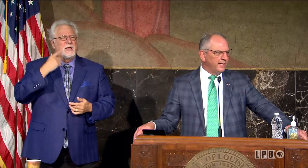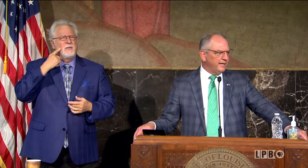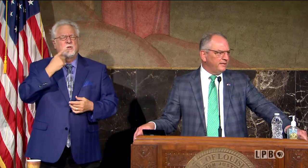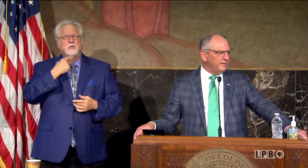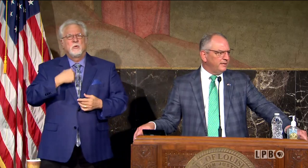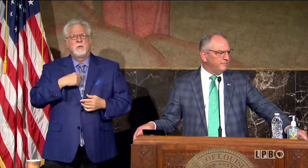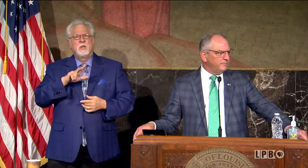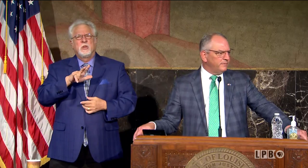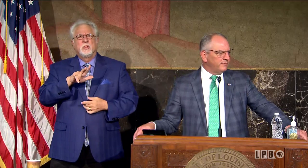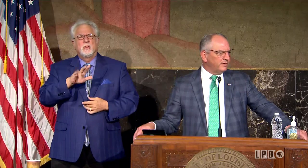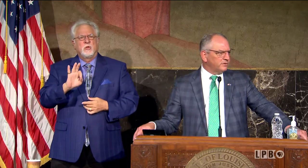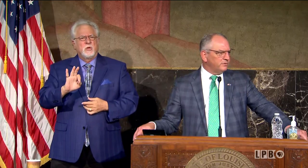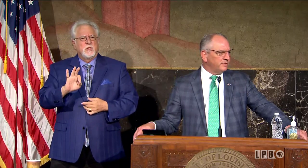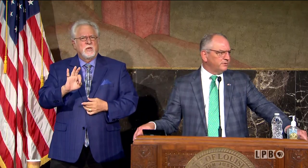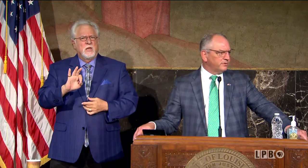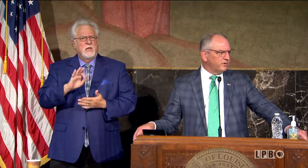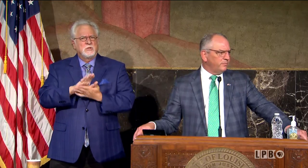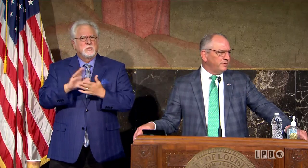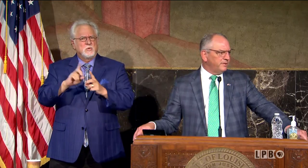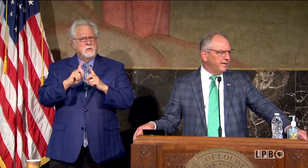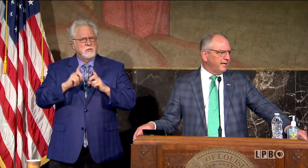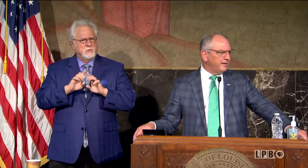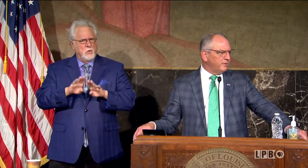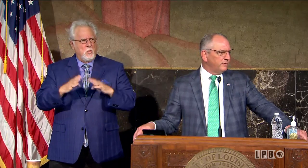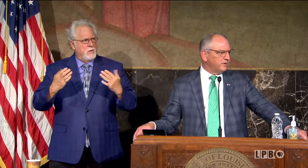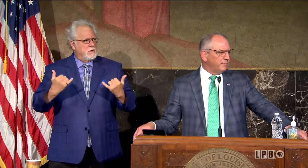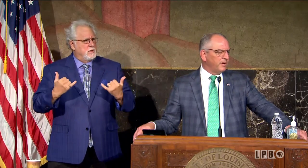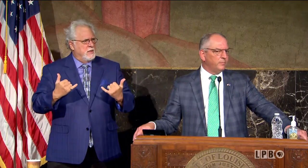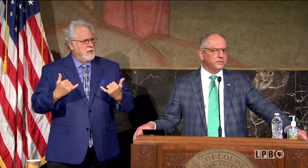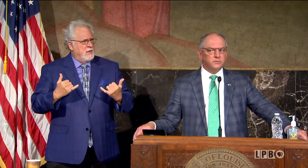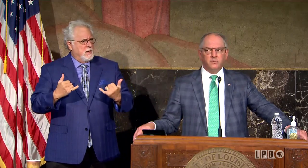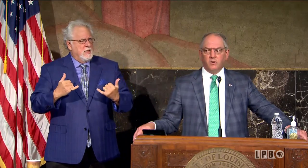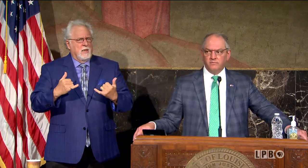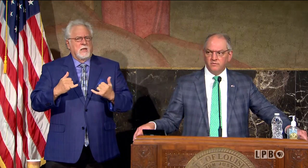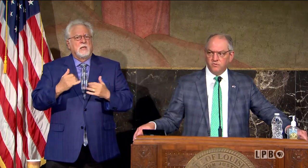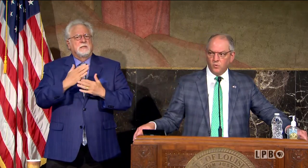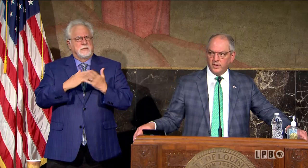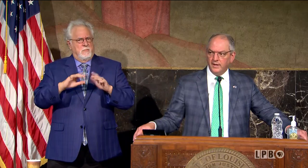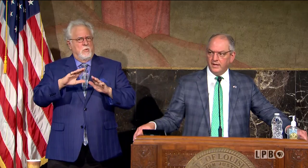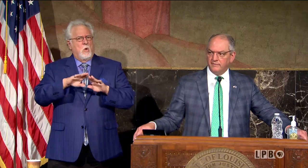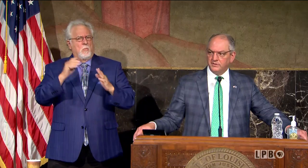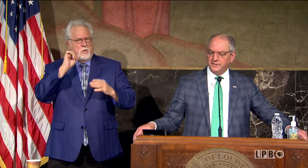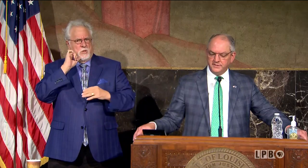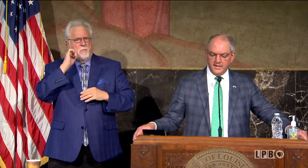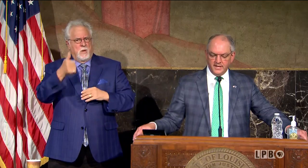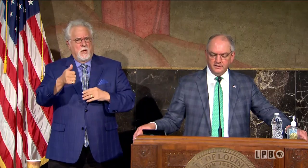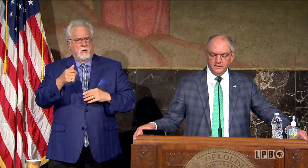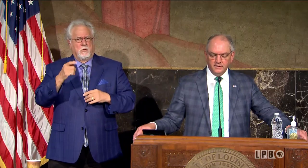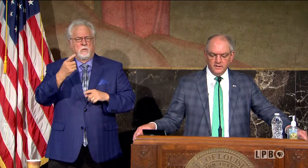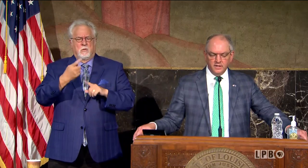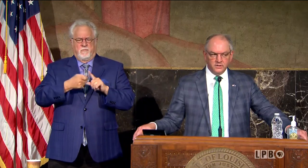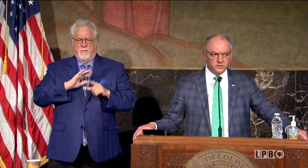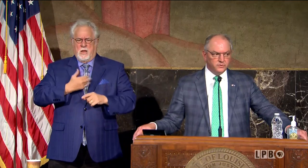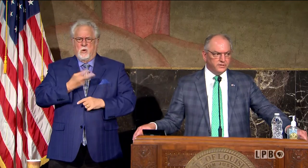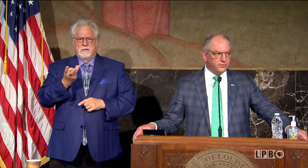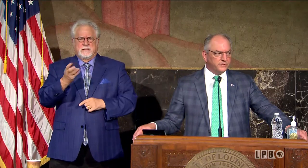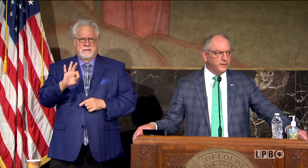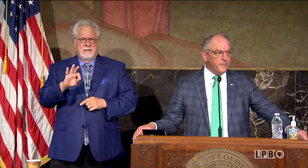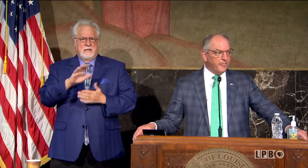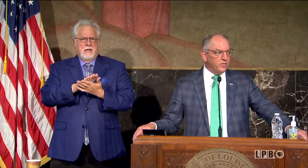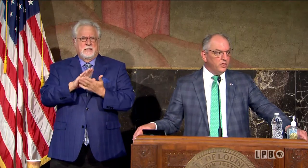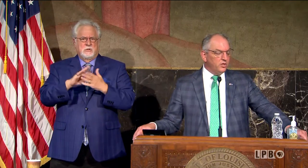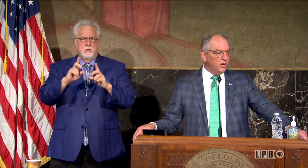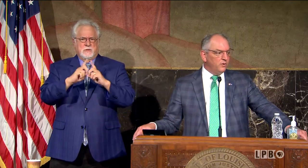told 39 of our school districts are open today. Another one's going to be open tomorrow for 40 out of our 69 school